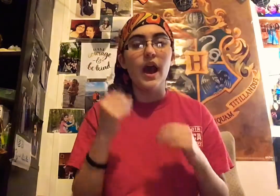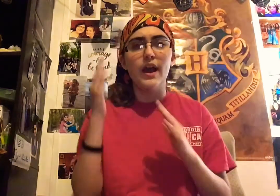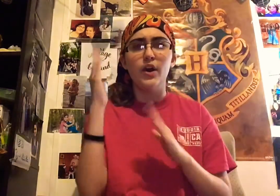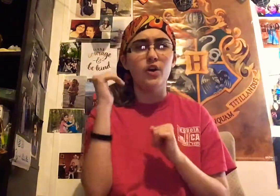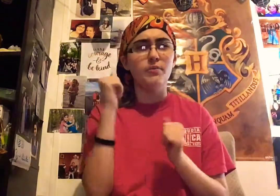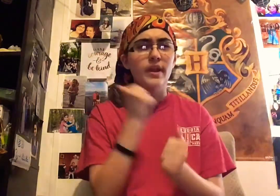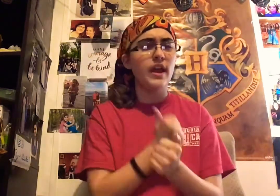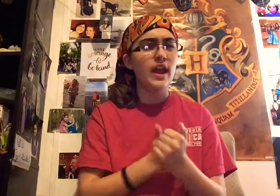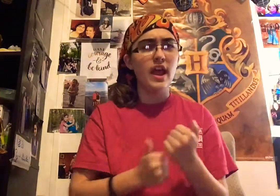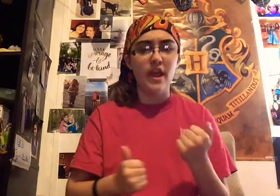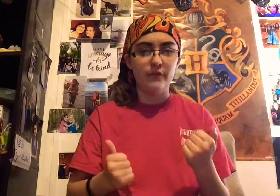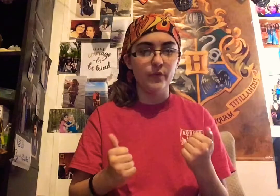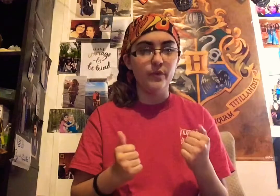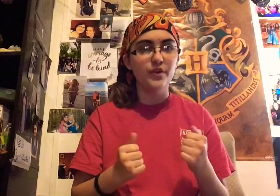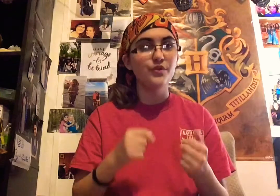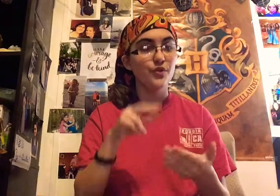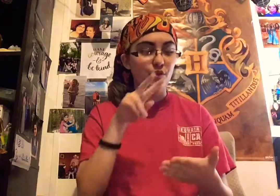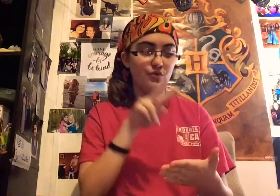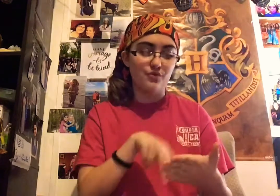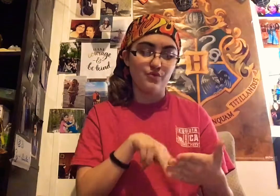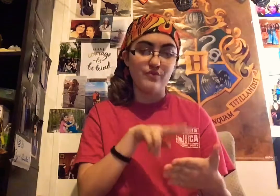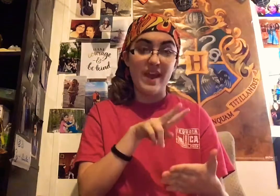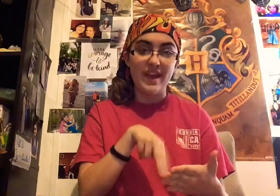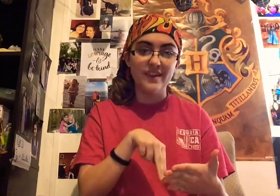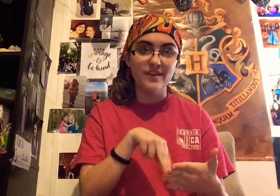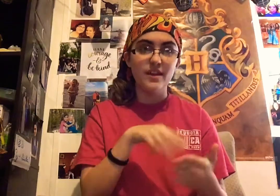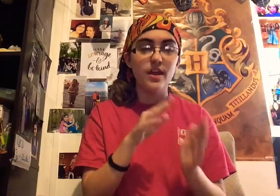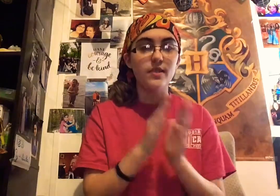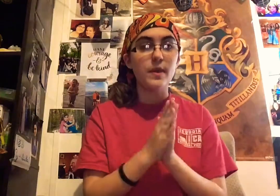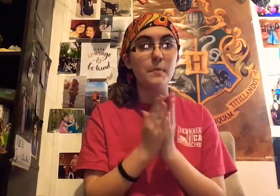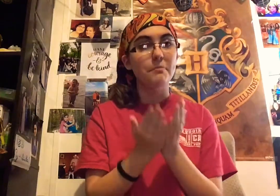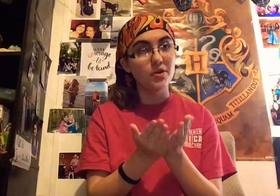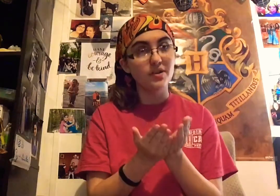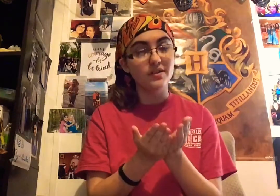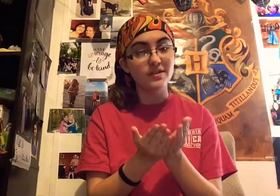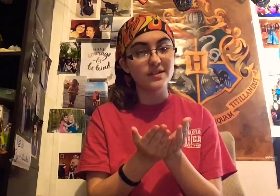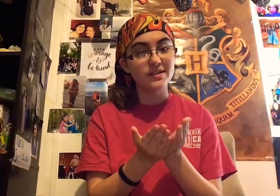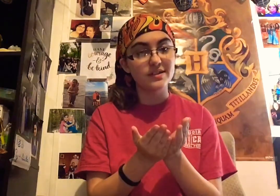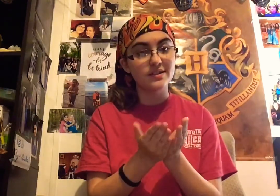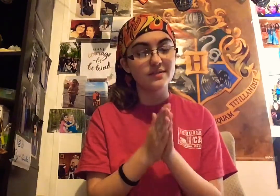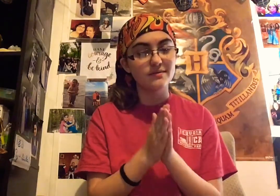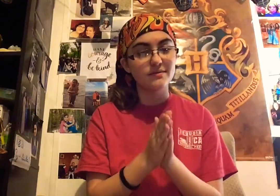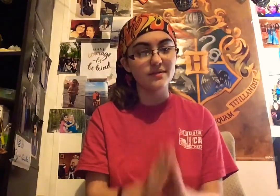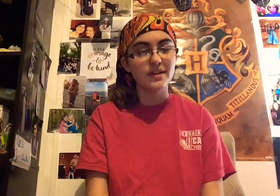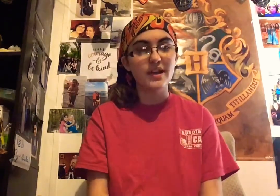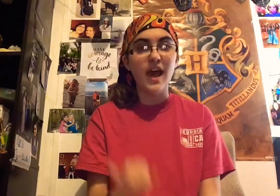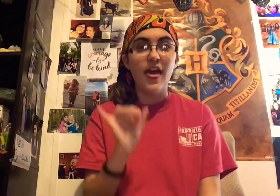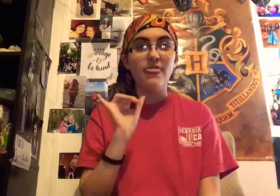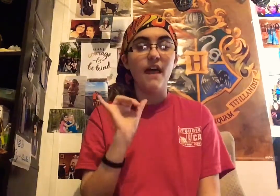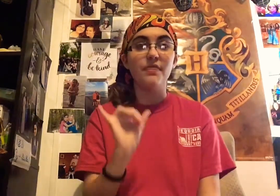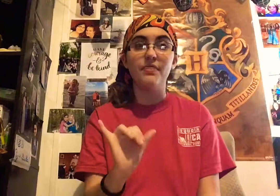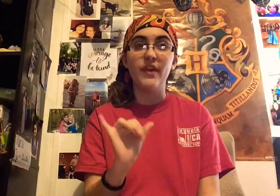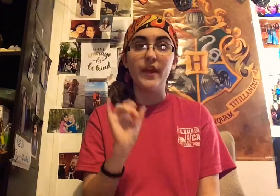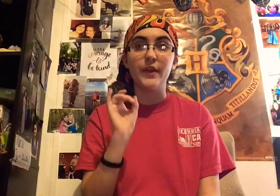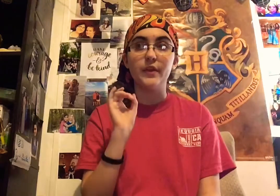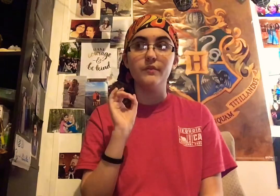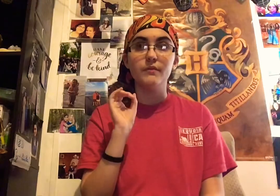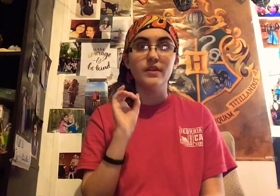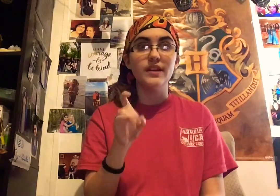I hope everyone read their books that they